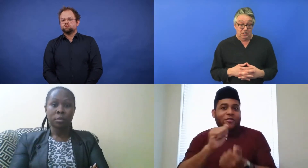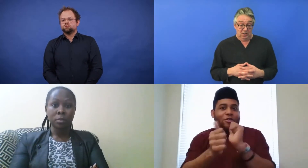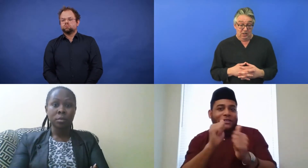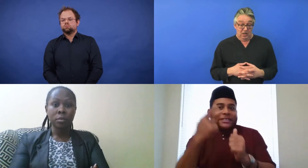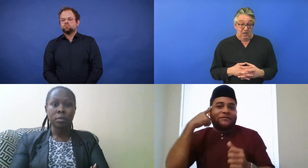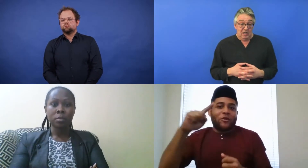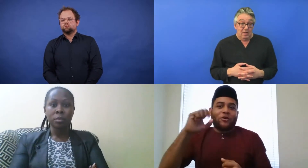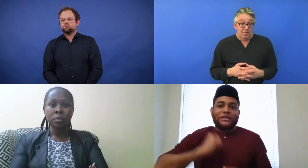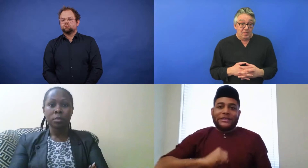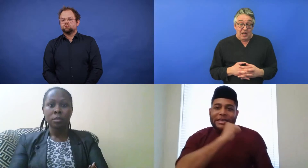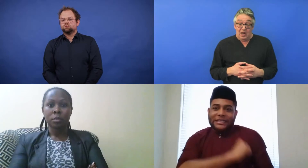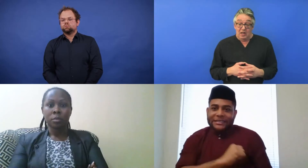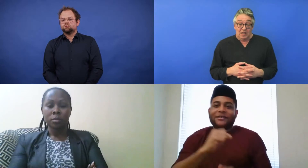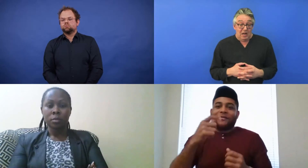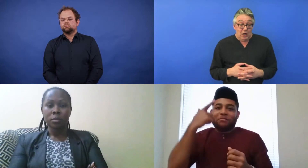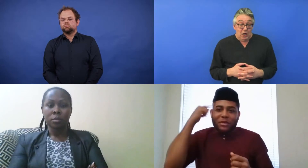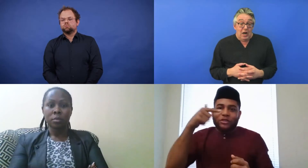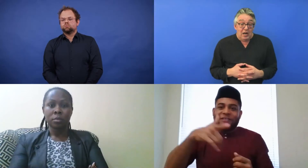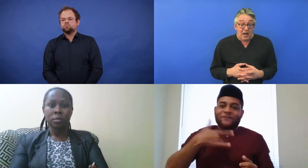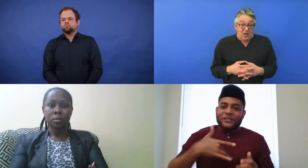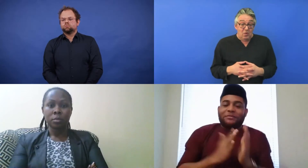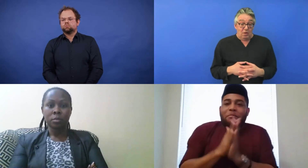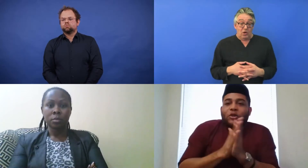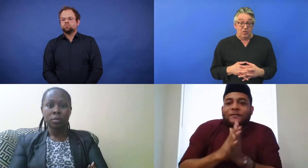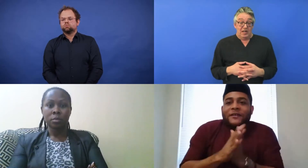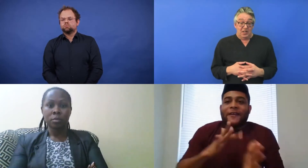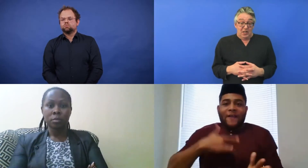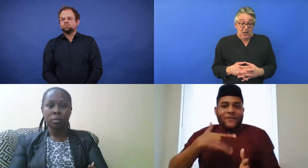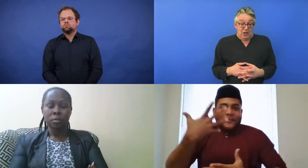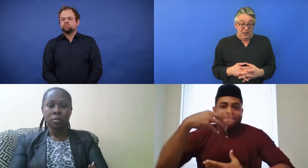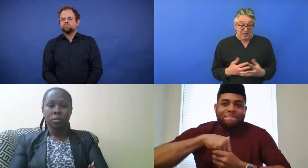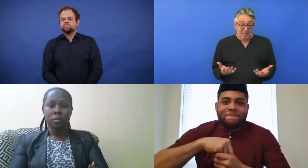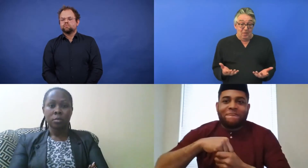supported, and like you, our moderator,